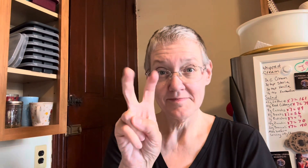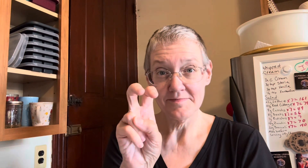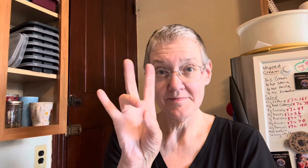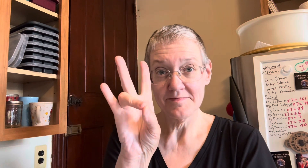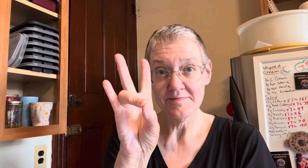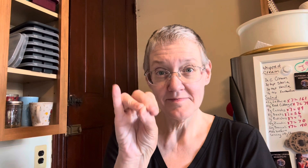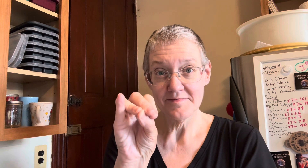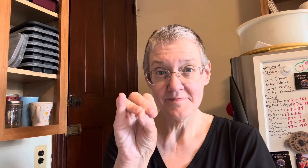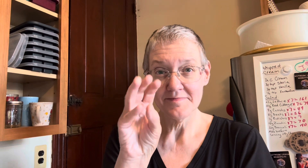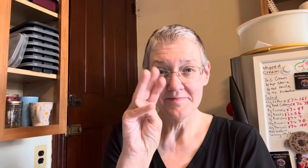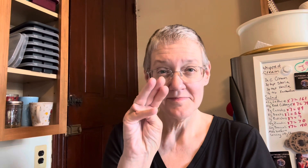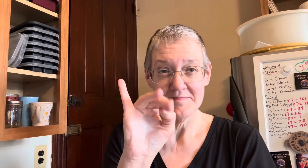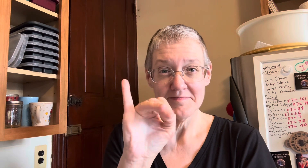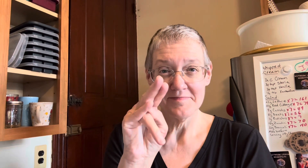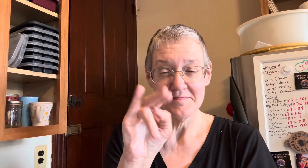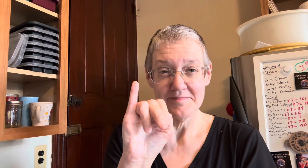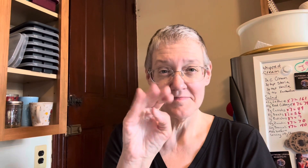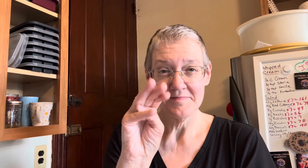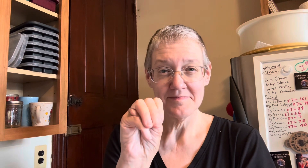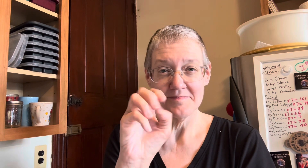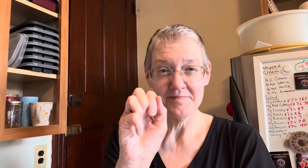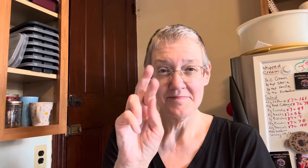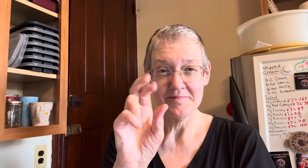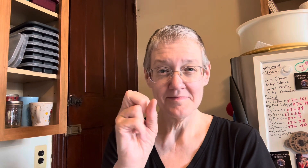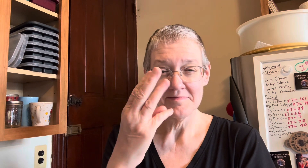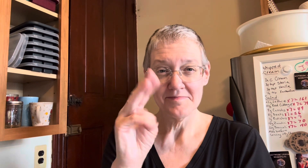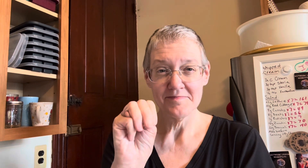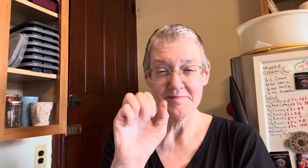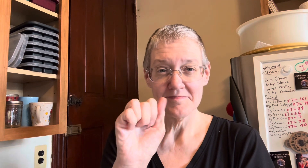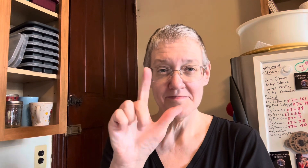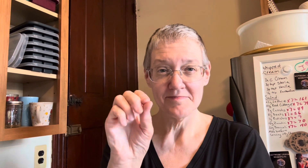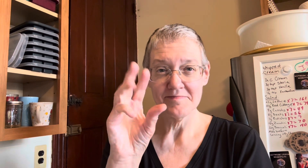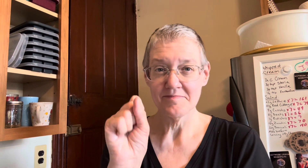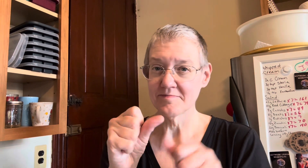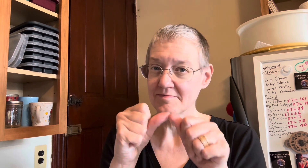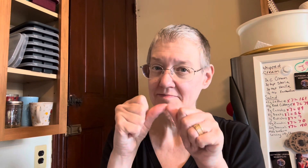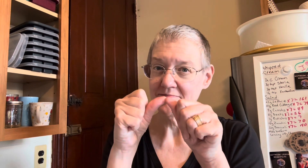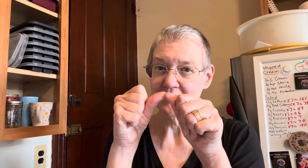There's 270 mini marshmallows in one box. They'll last Dale quite a while.